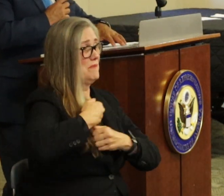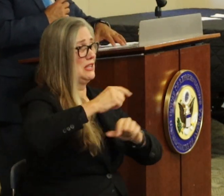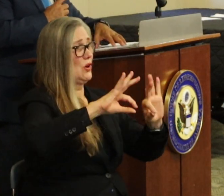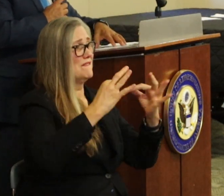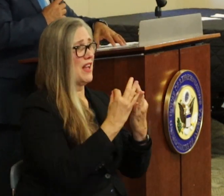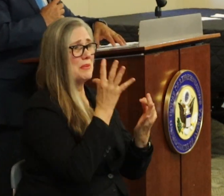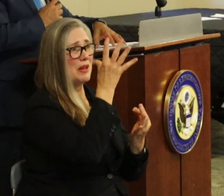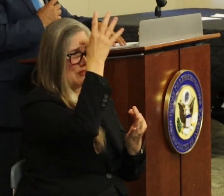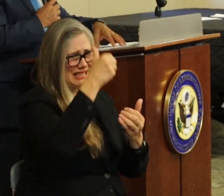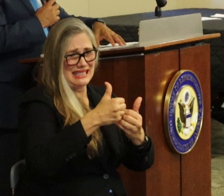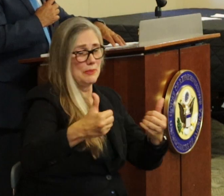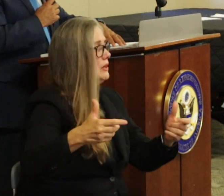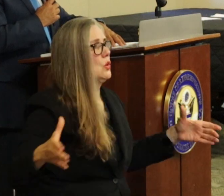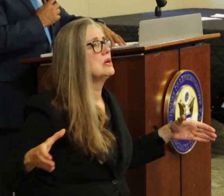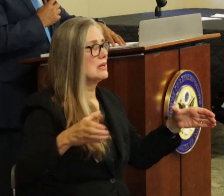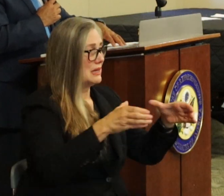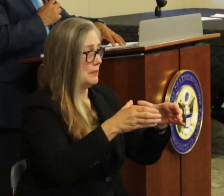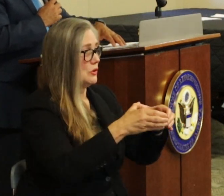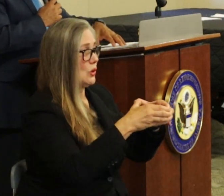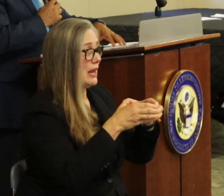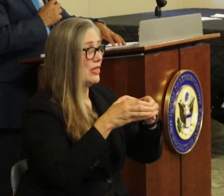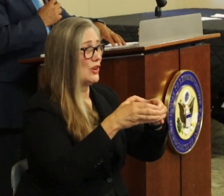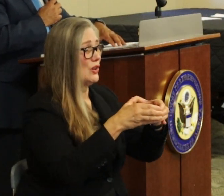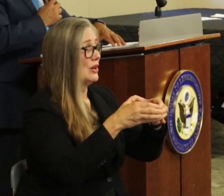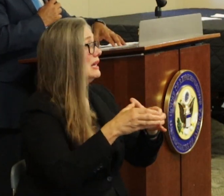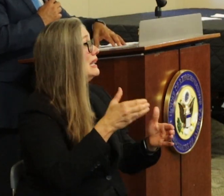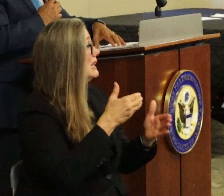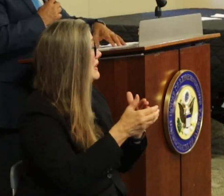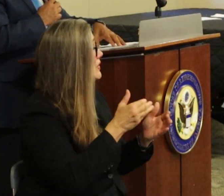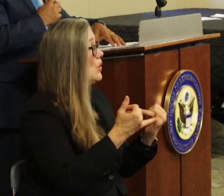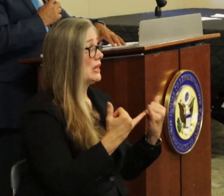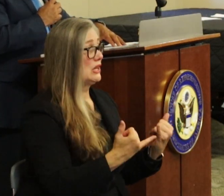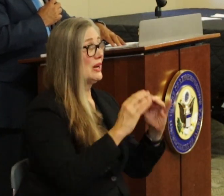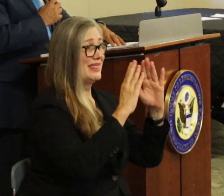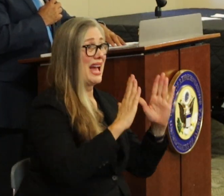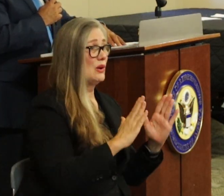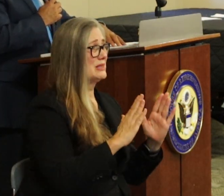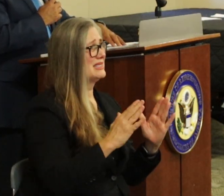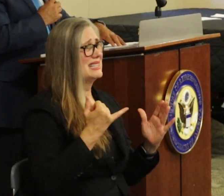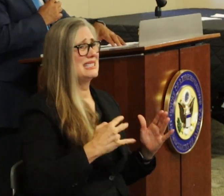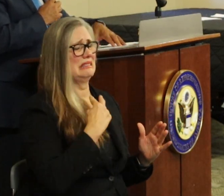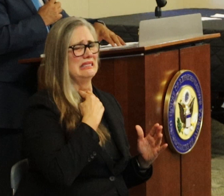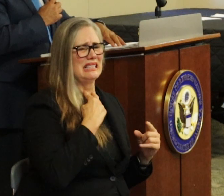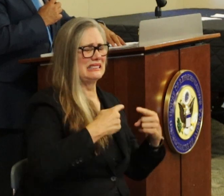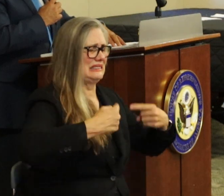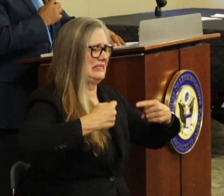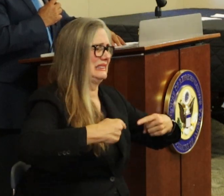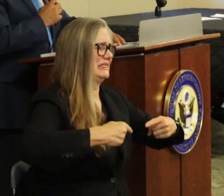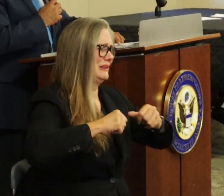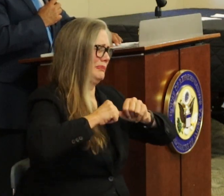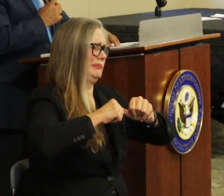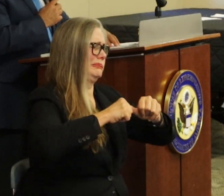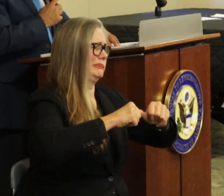Despite gridlock in the House, we are still able to focus on implementing the laws we created as part of our last